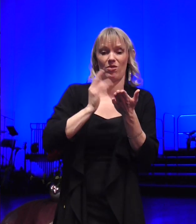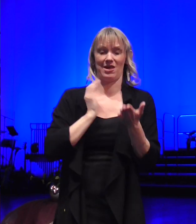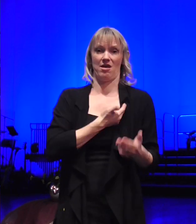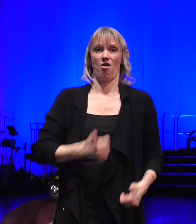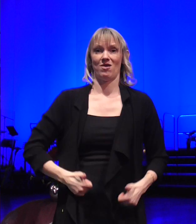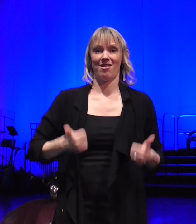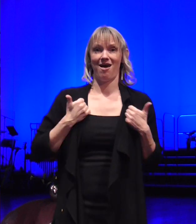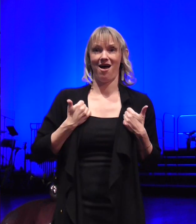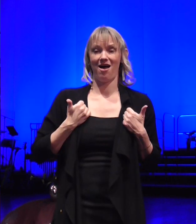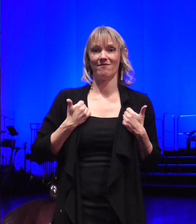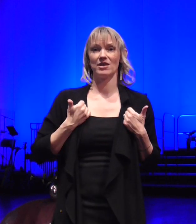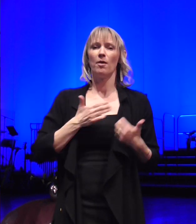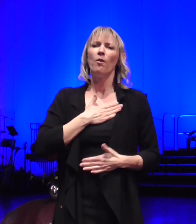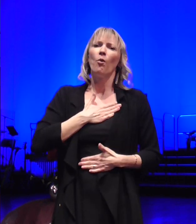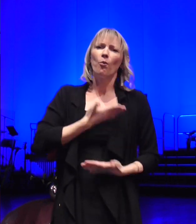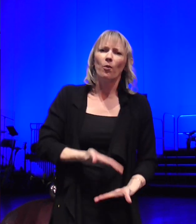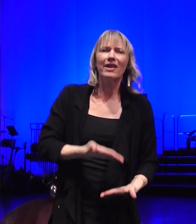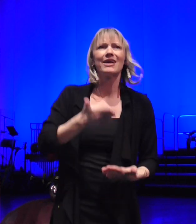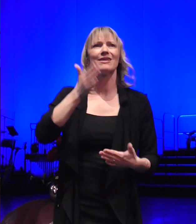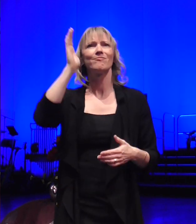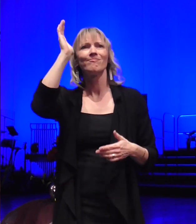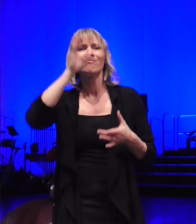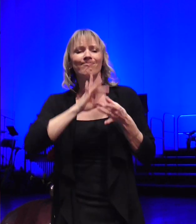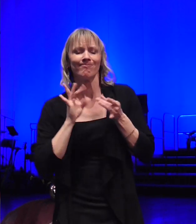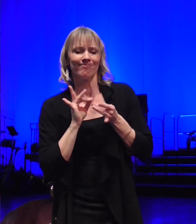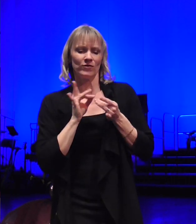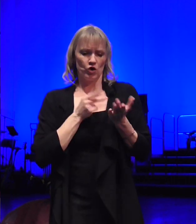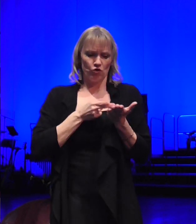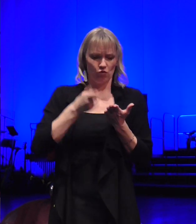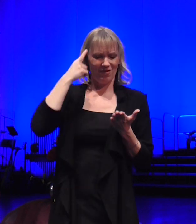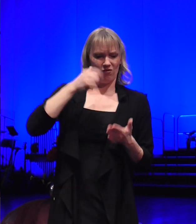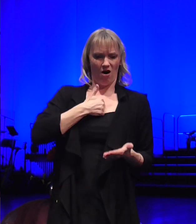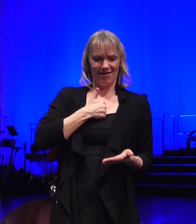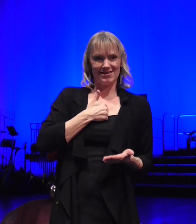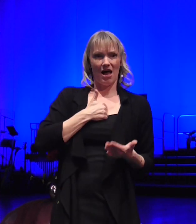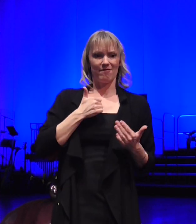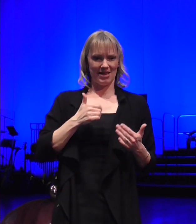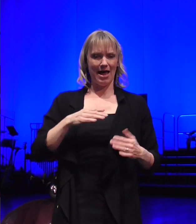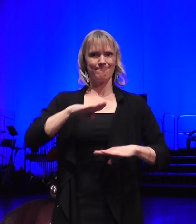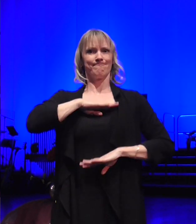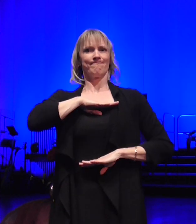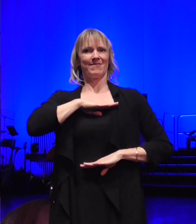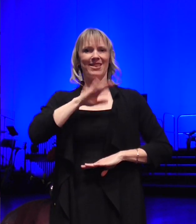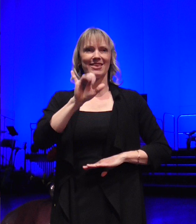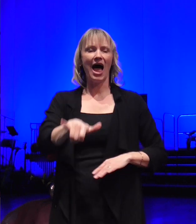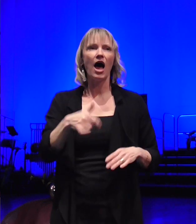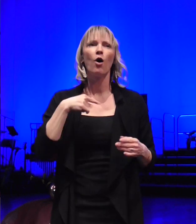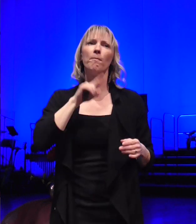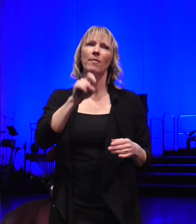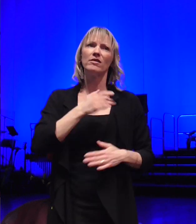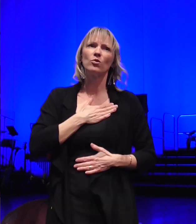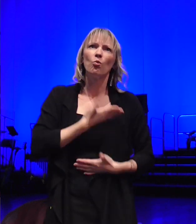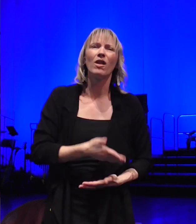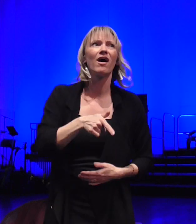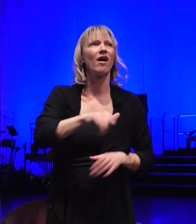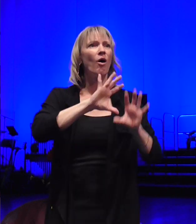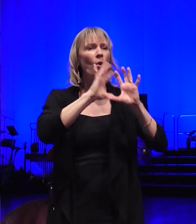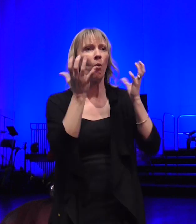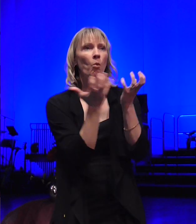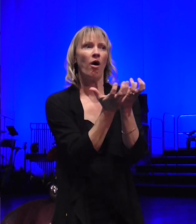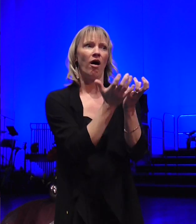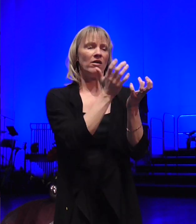lives, to be willing to speak the truth to ourselves and to live up to it, to be willing, even in a world that